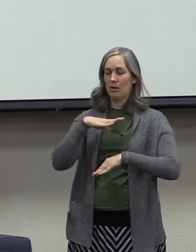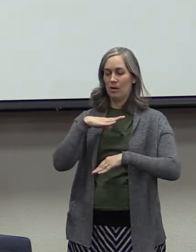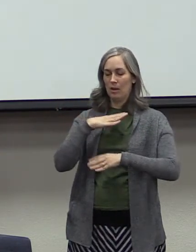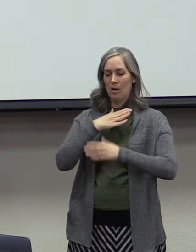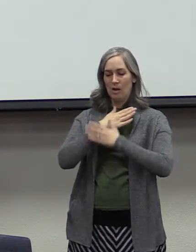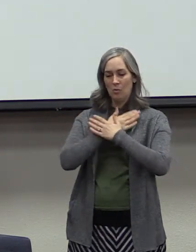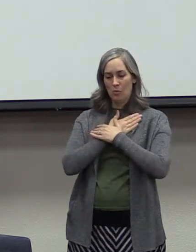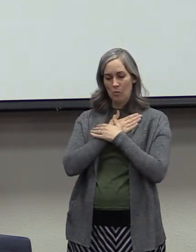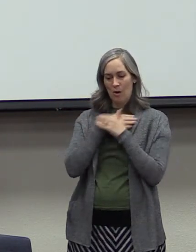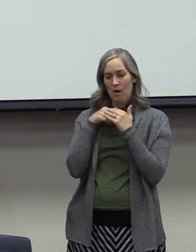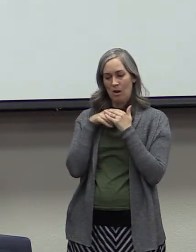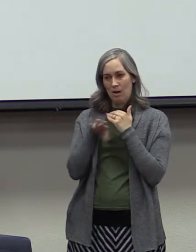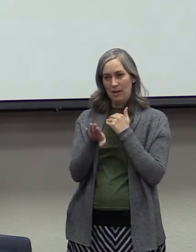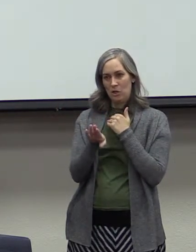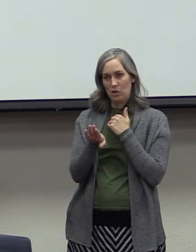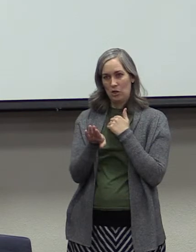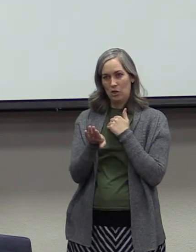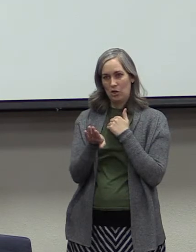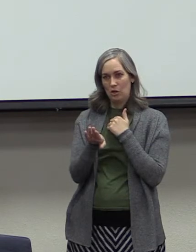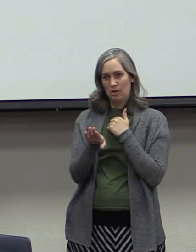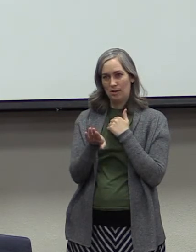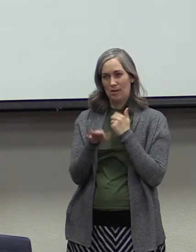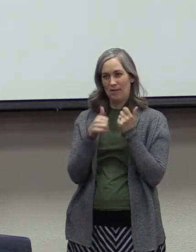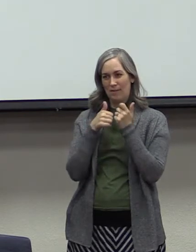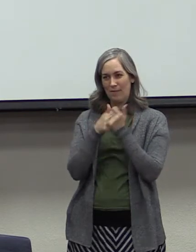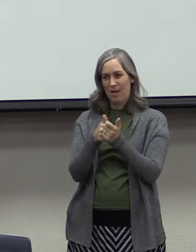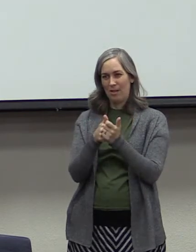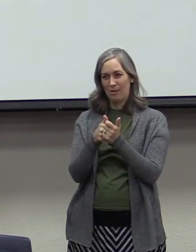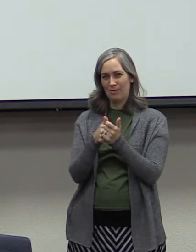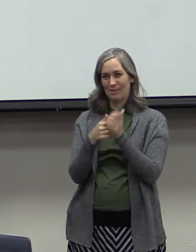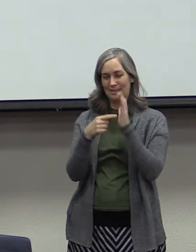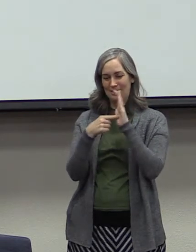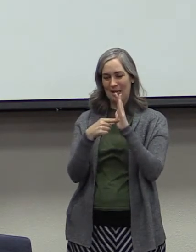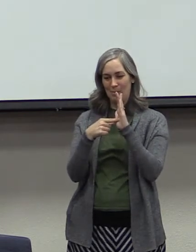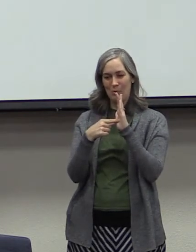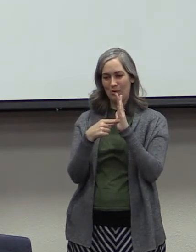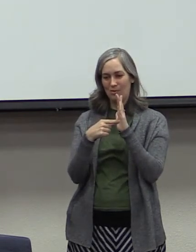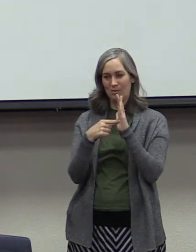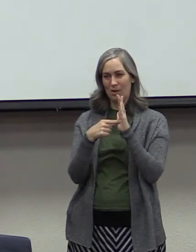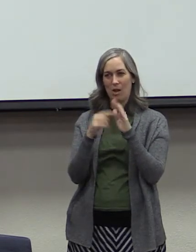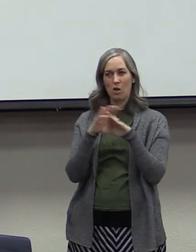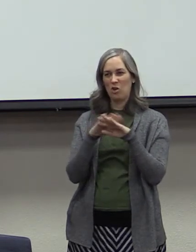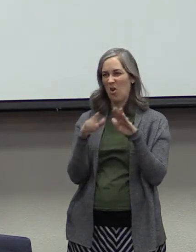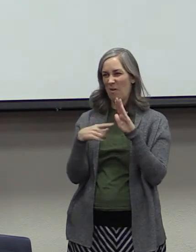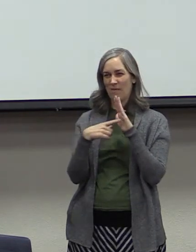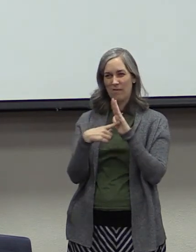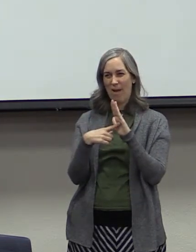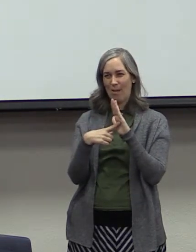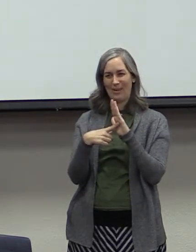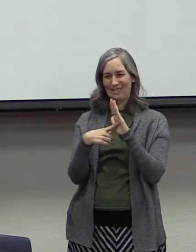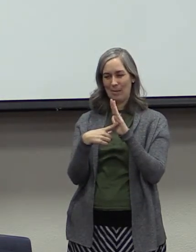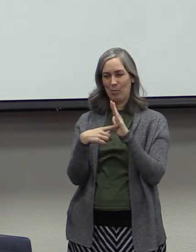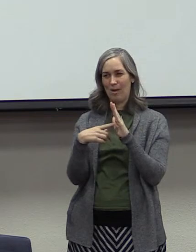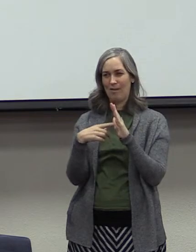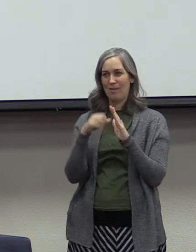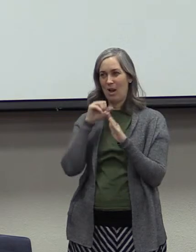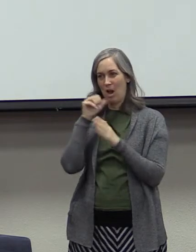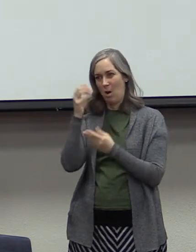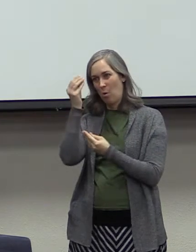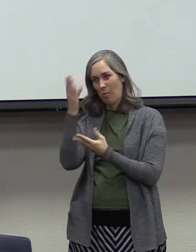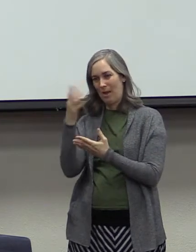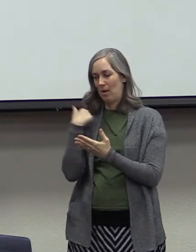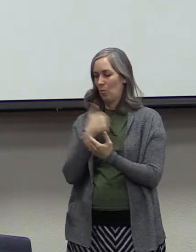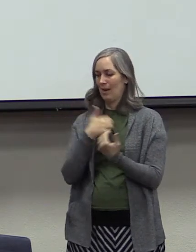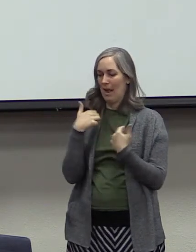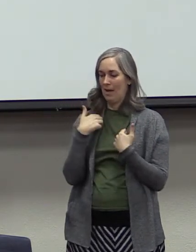so that we will not fall through following the same example of disobedience." We've got examples of people who do not and will not